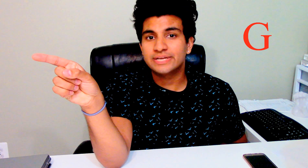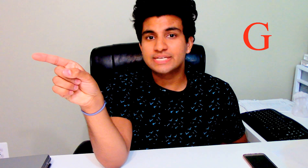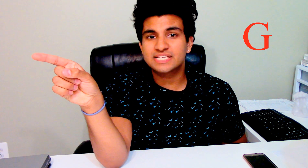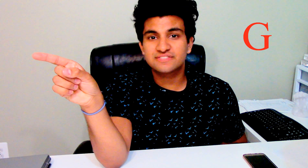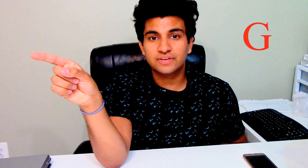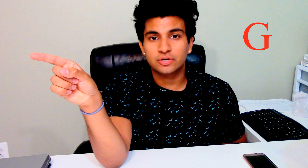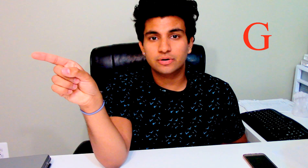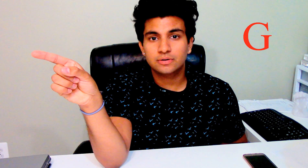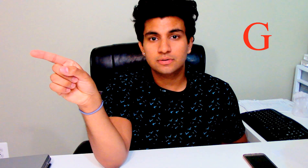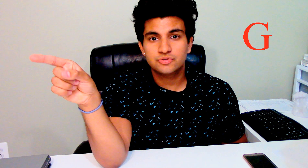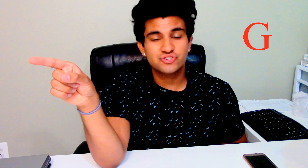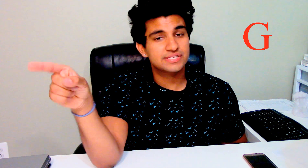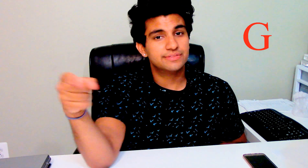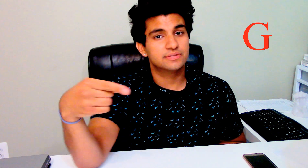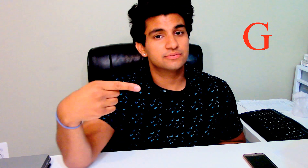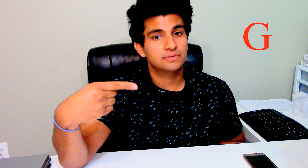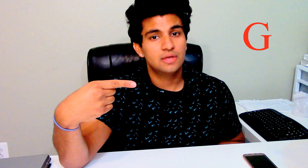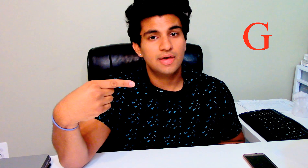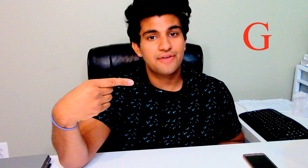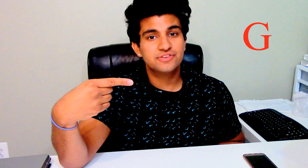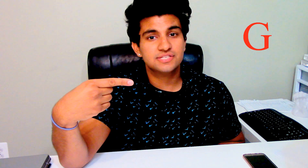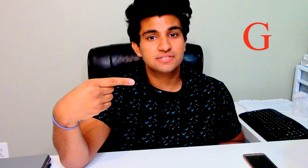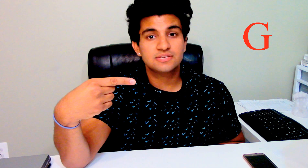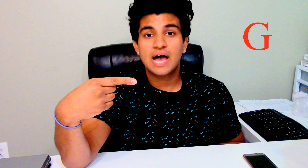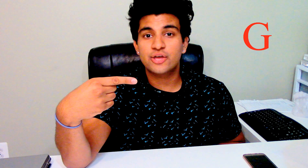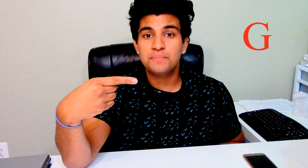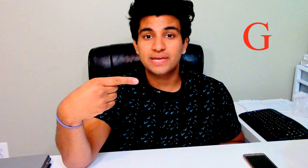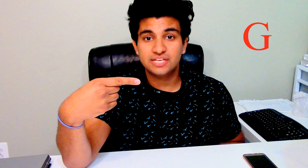index finger, just like this. And this is how you make a G.